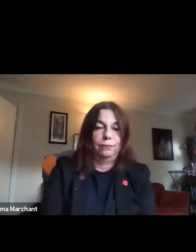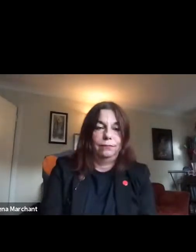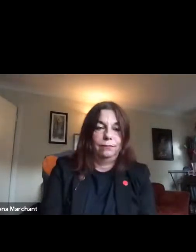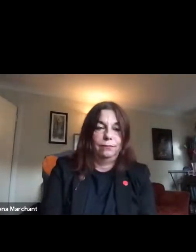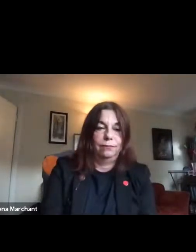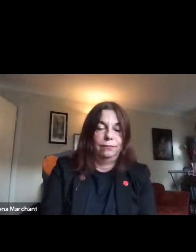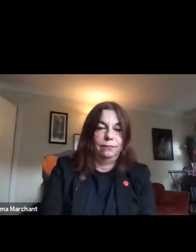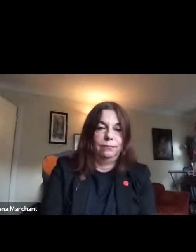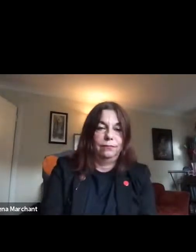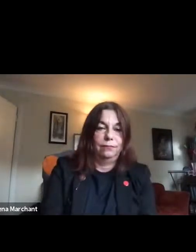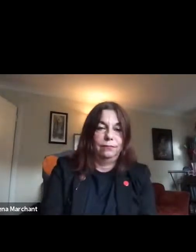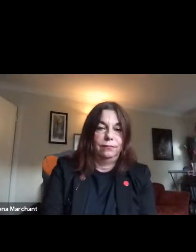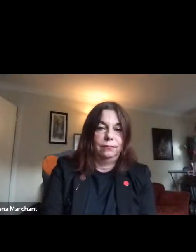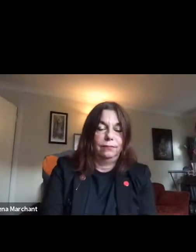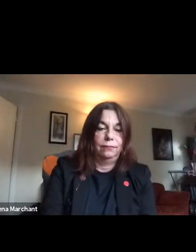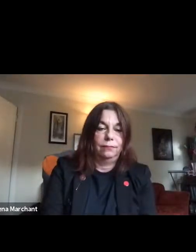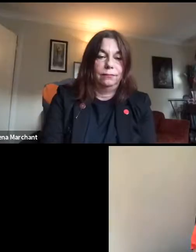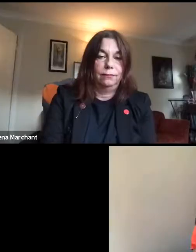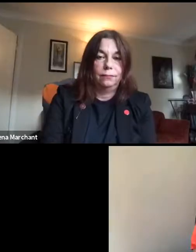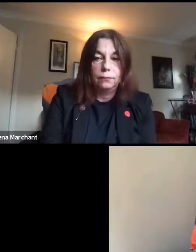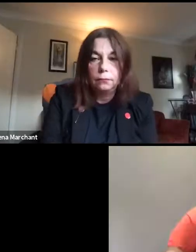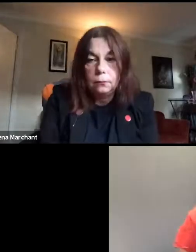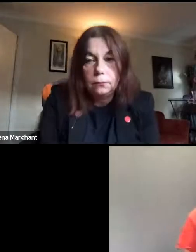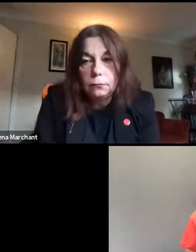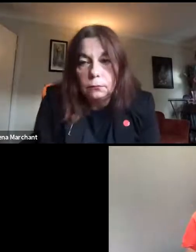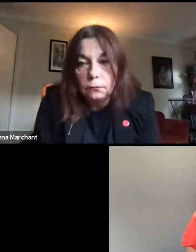Thank you very much for listening.